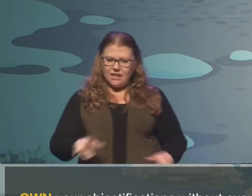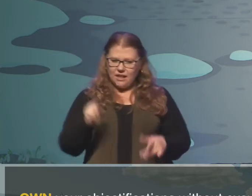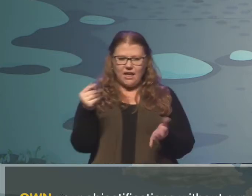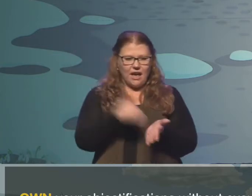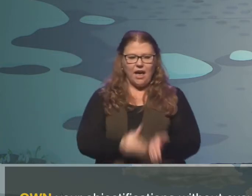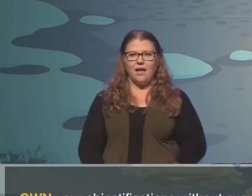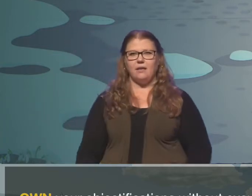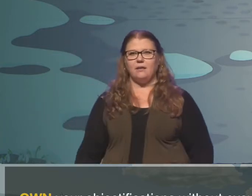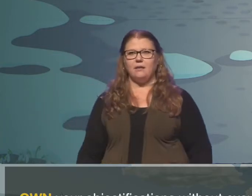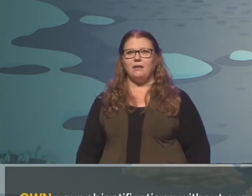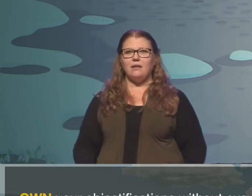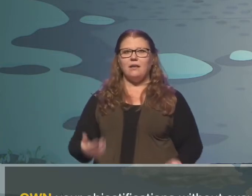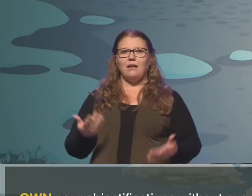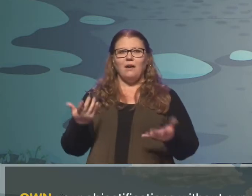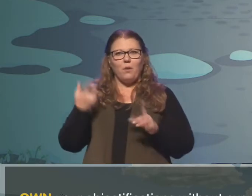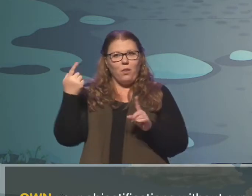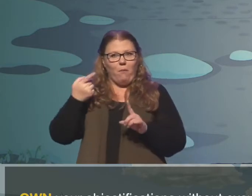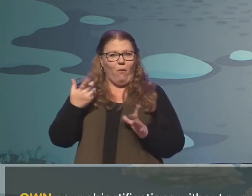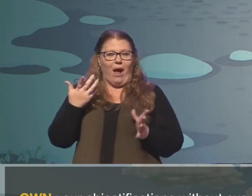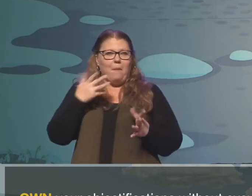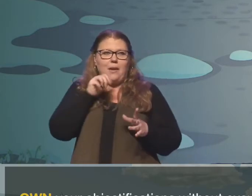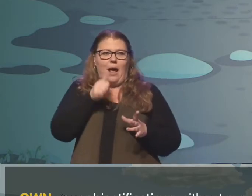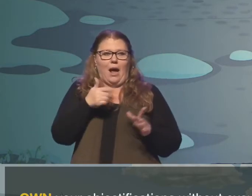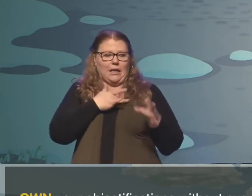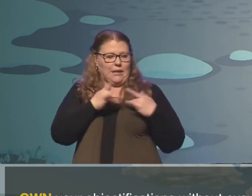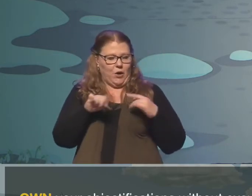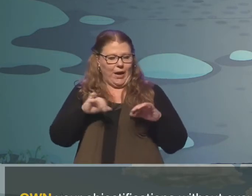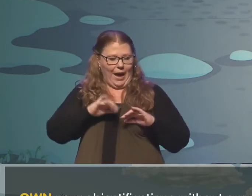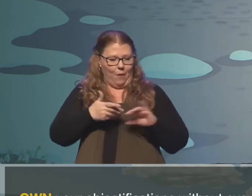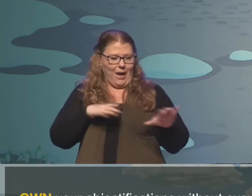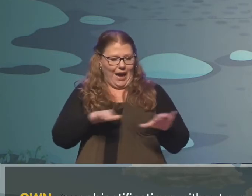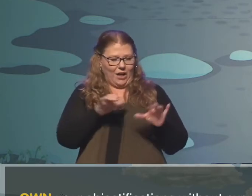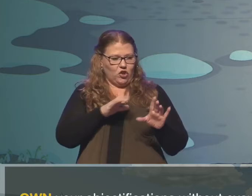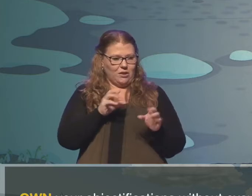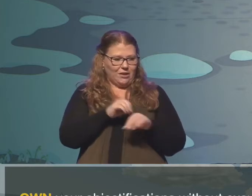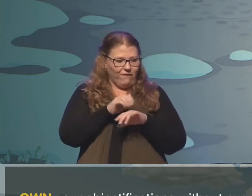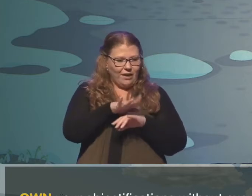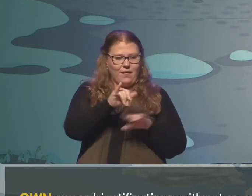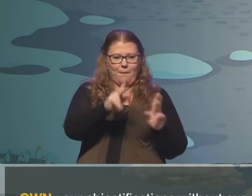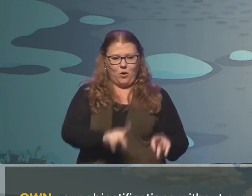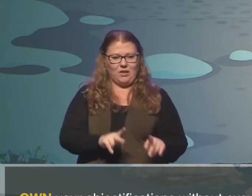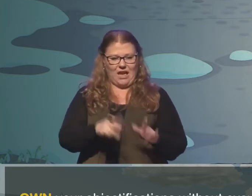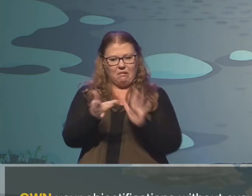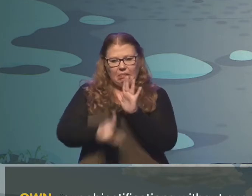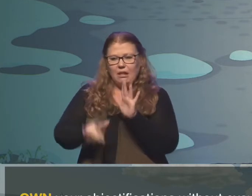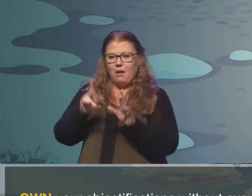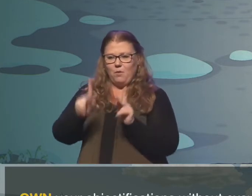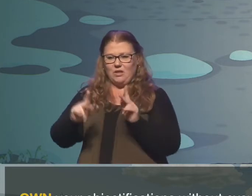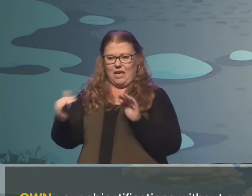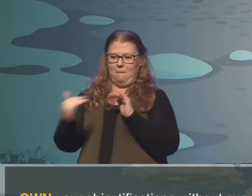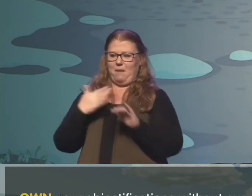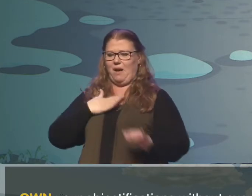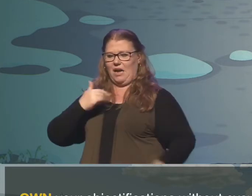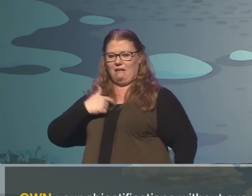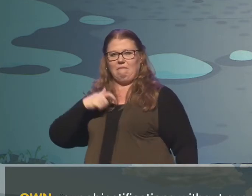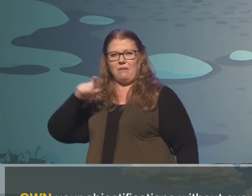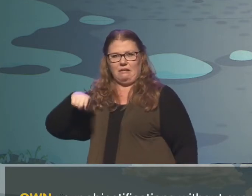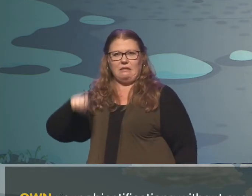again. Here's where I wasn't considering how my actions affected this person. Here's where I was using a person to meet my need.